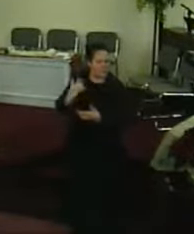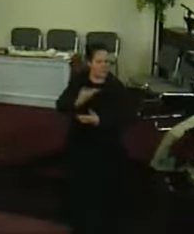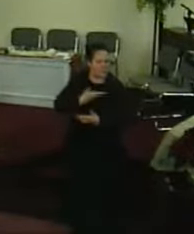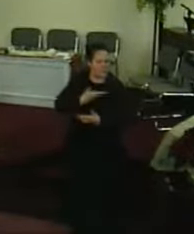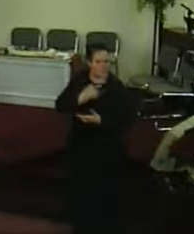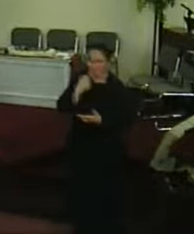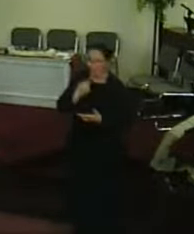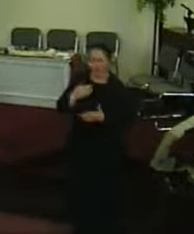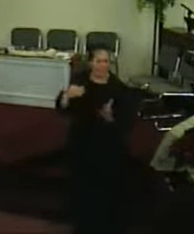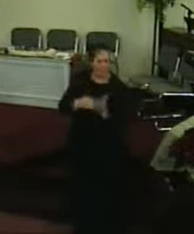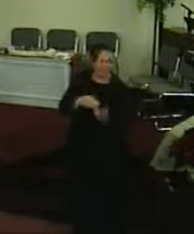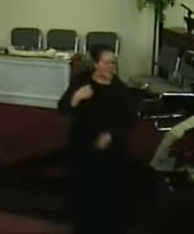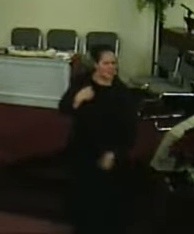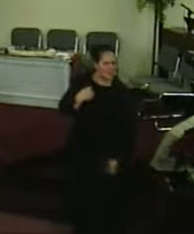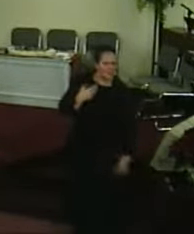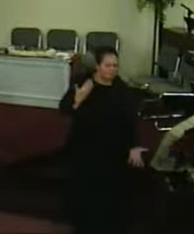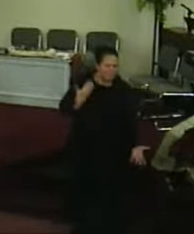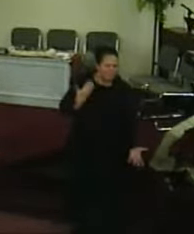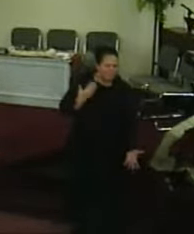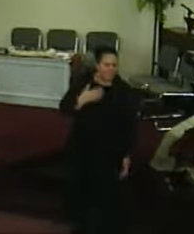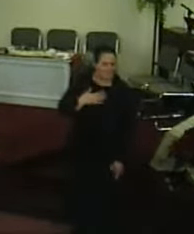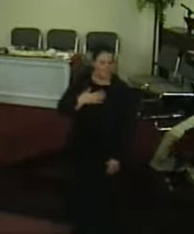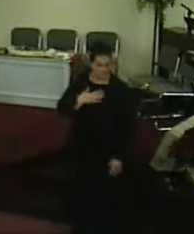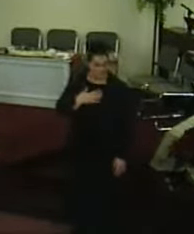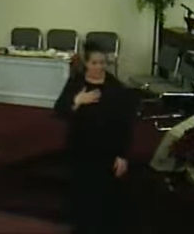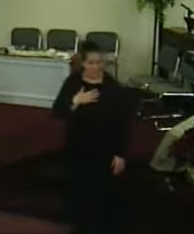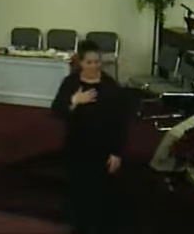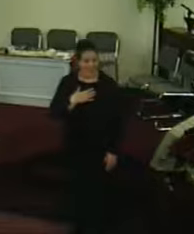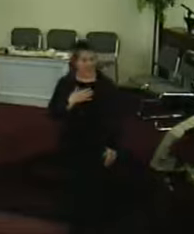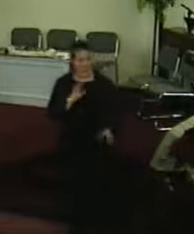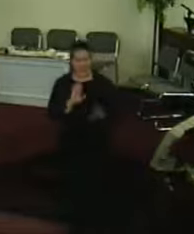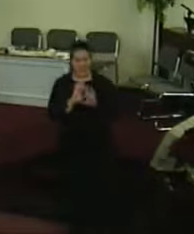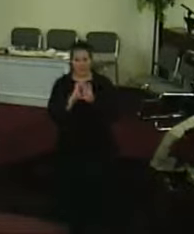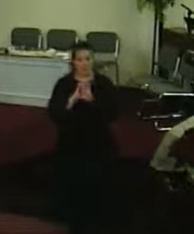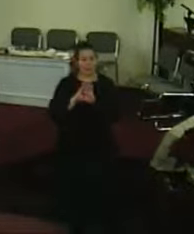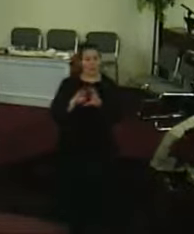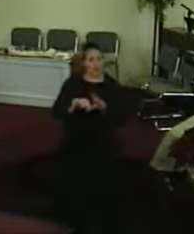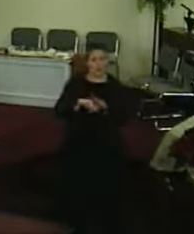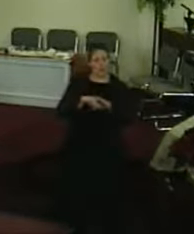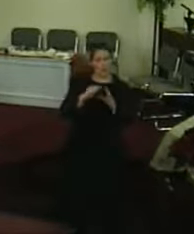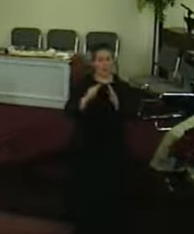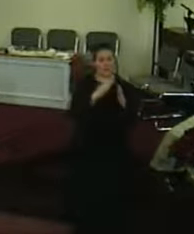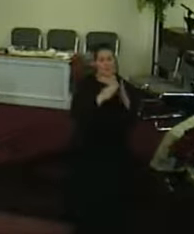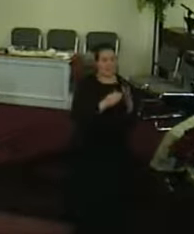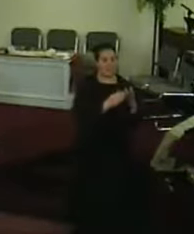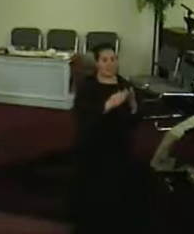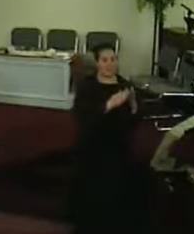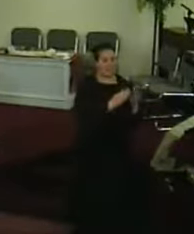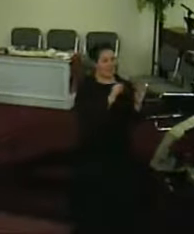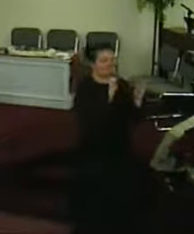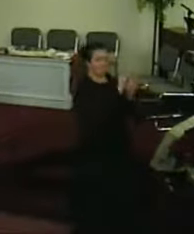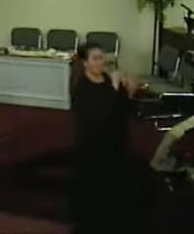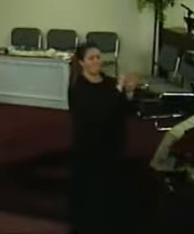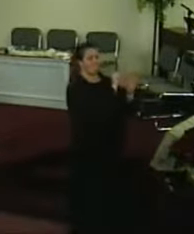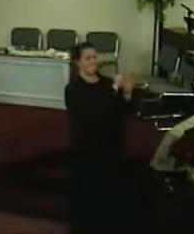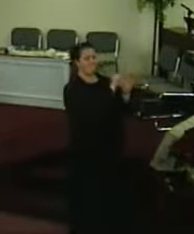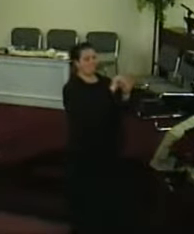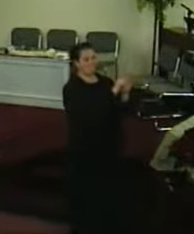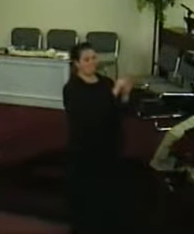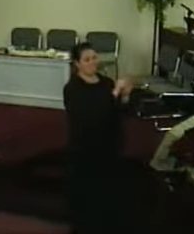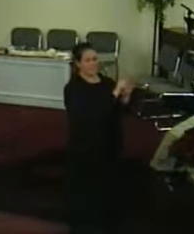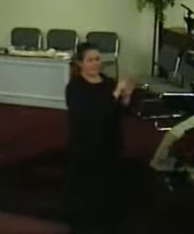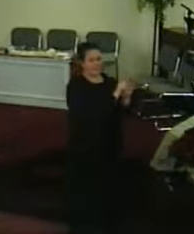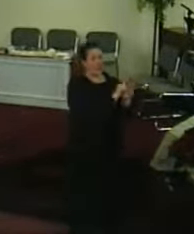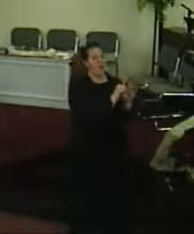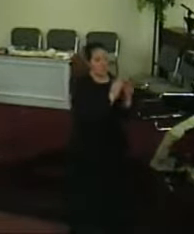But before I went out there and knocked on doors and did all kinds of stuff, I'd have to pray, oh God, God help me,